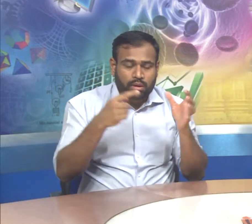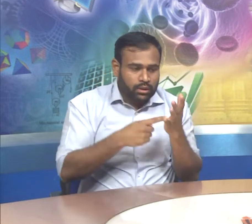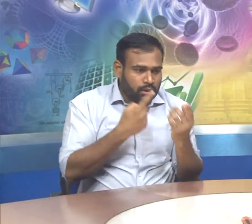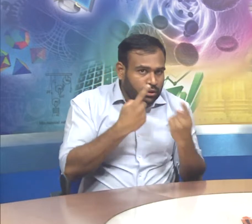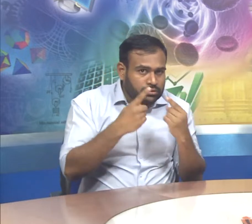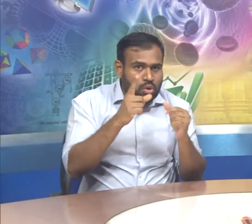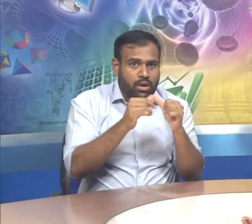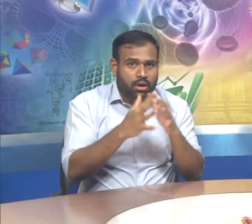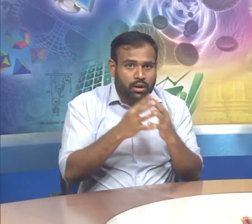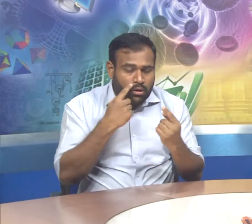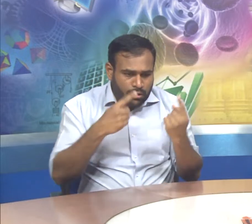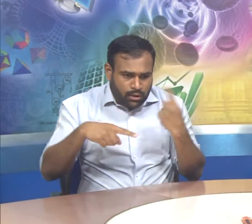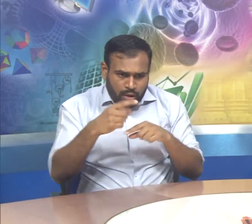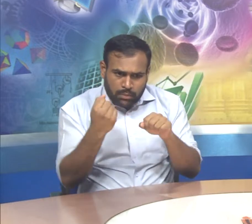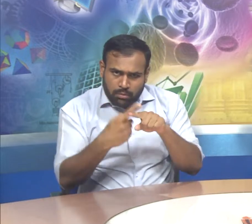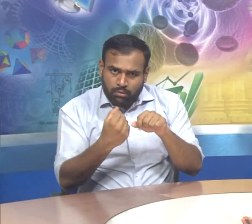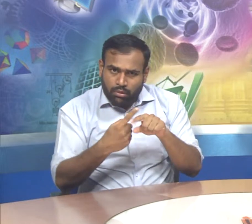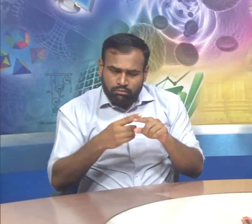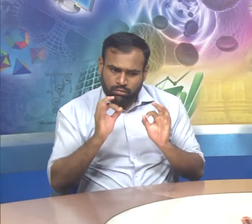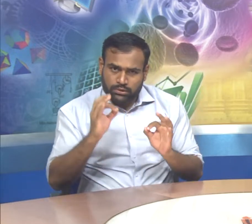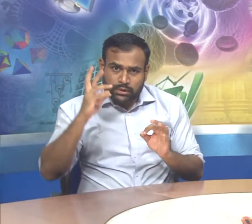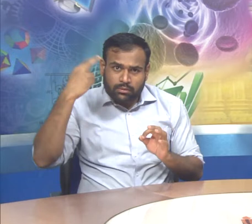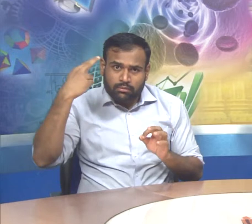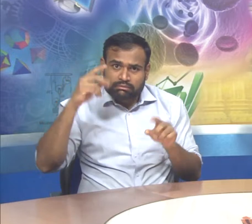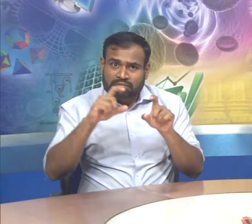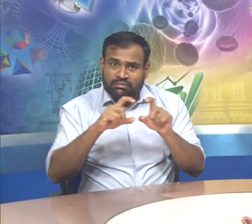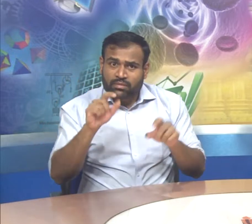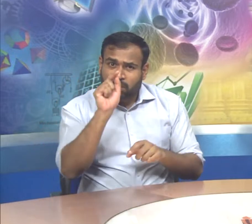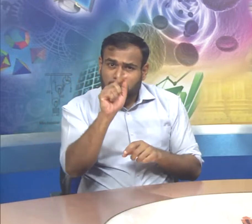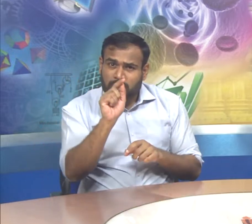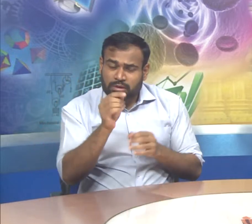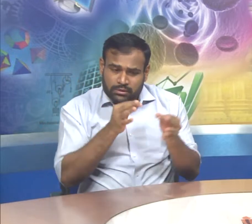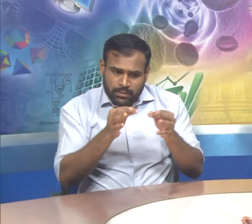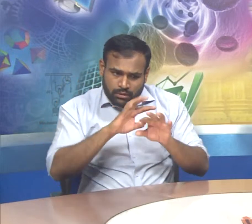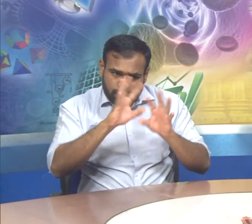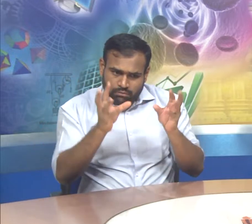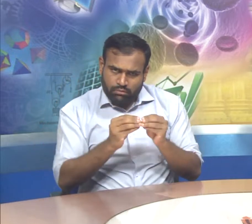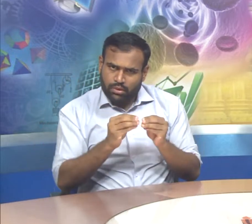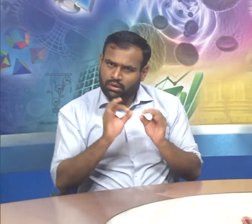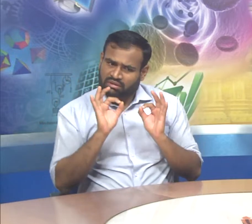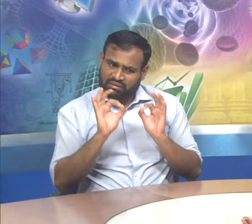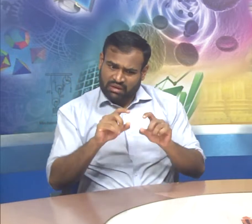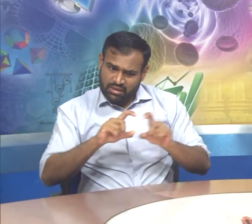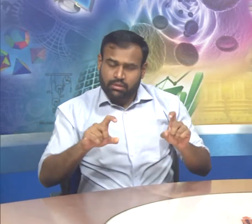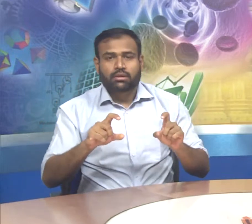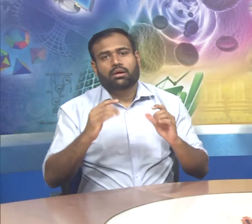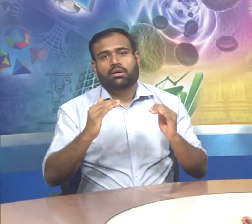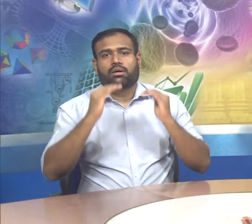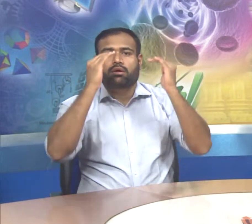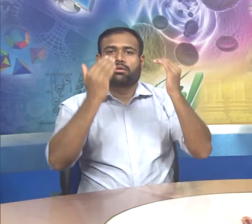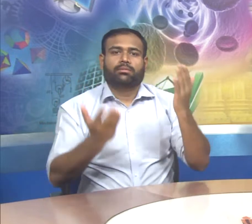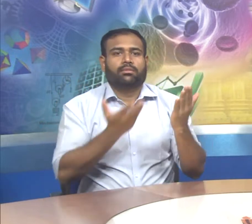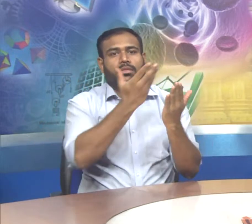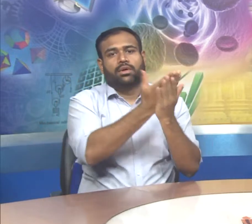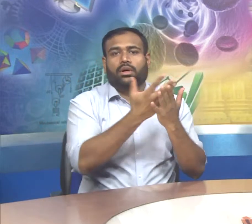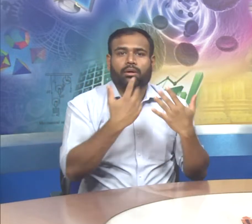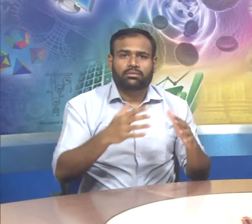importance in needing interpretation of the Constitution or law,